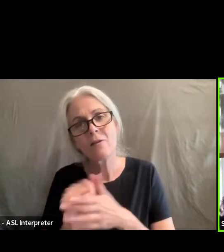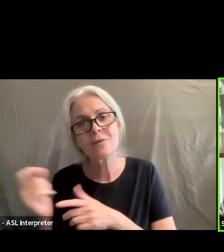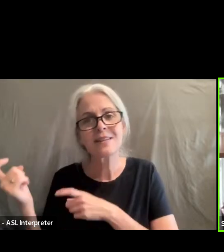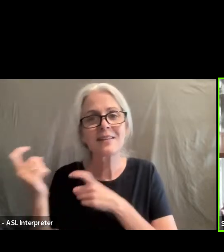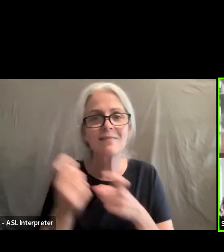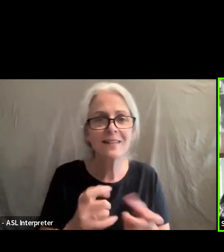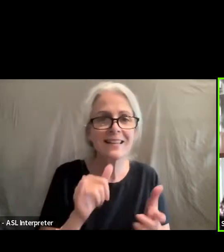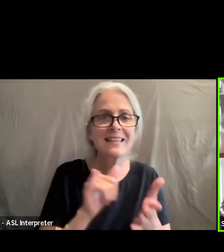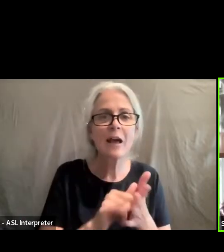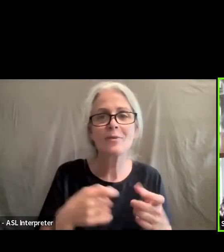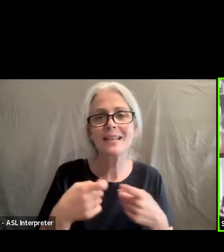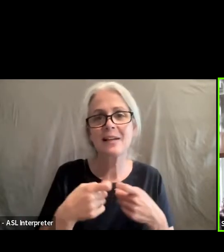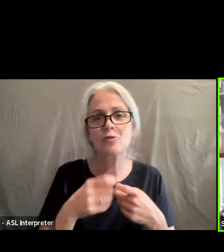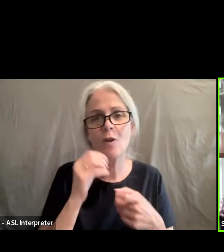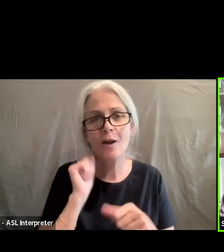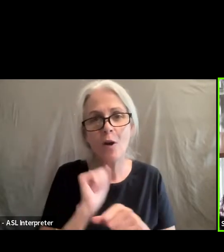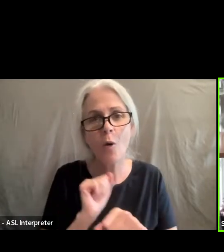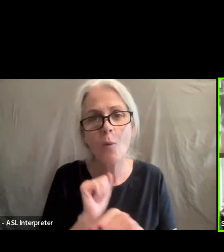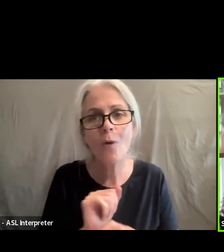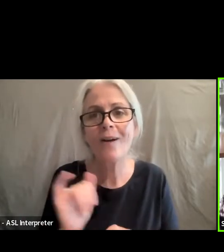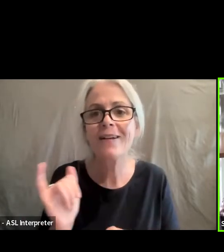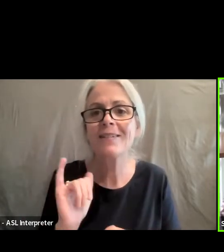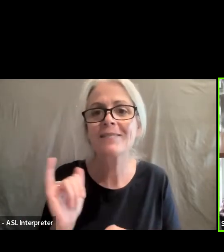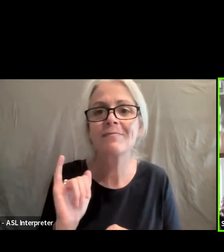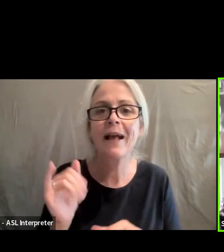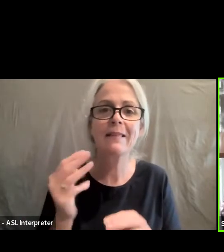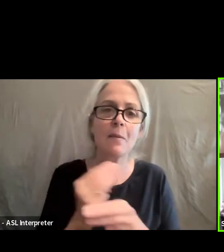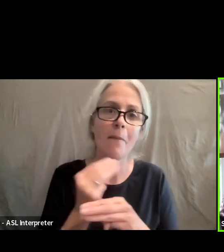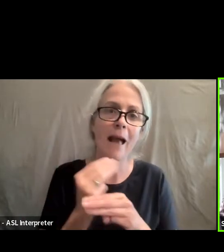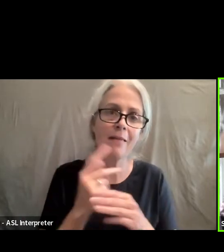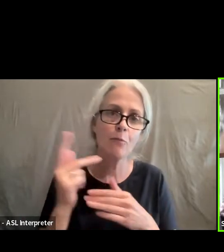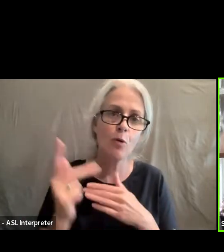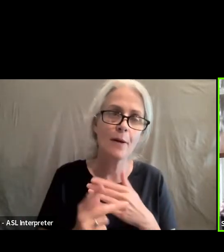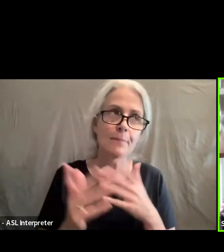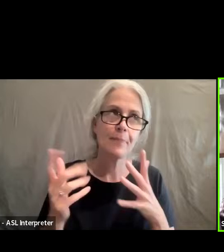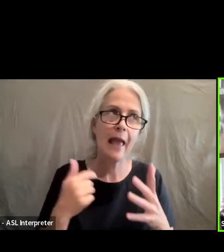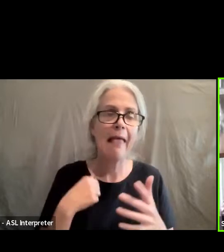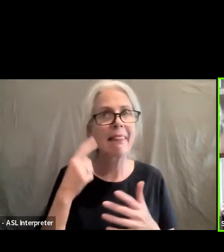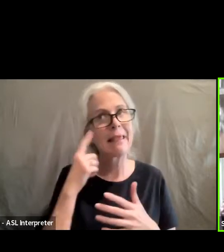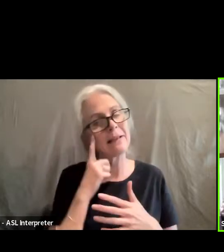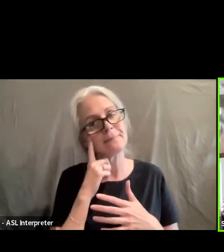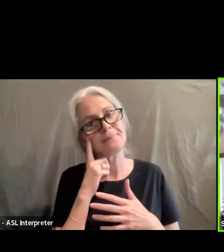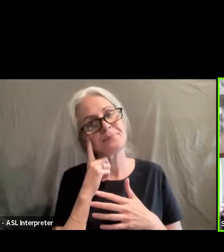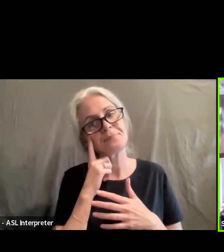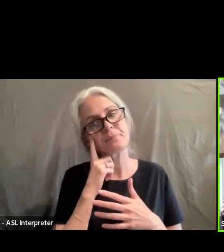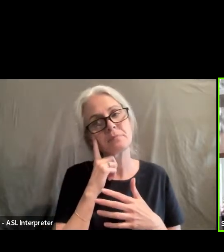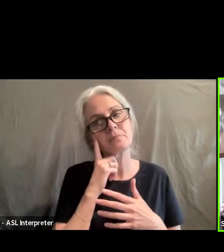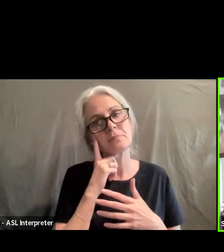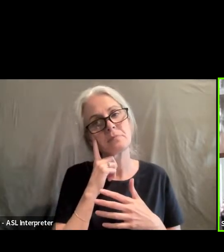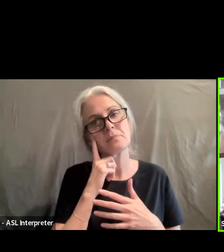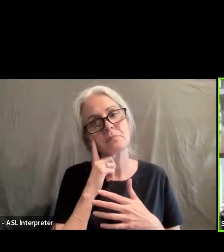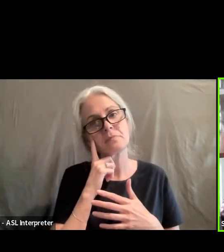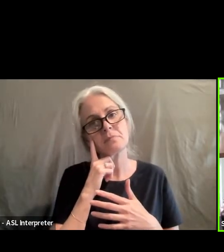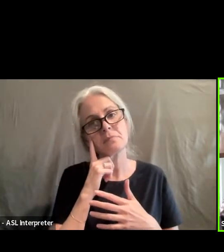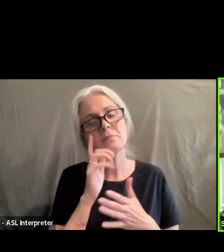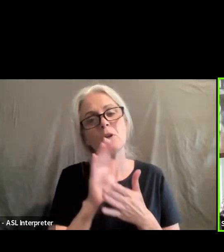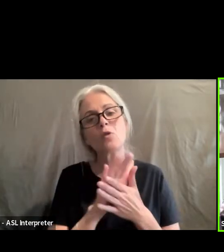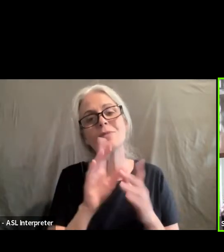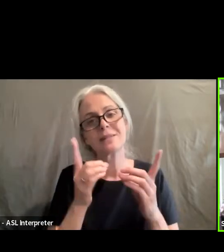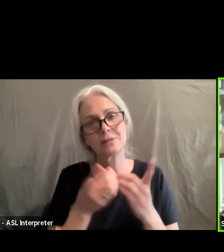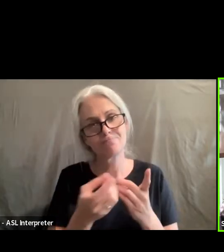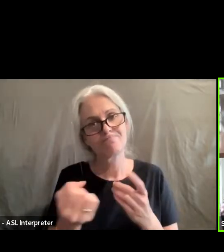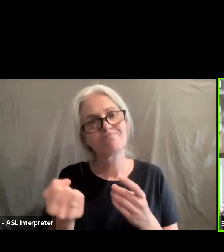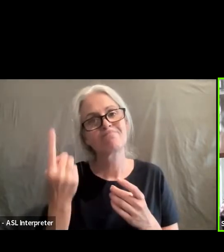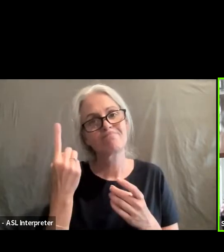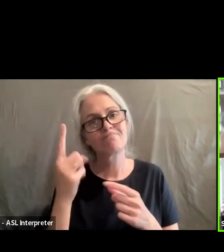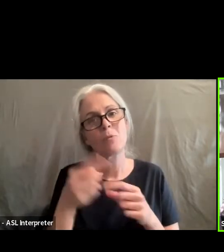was electronic homework, right? Like the math program I was talking about. So I think that, as any school district realized when the